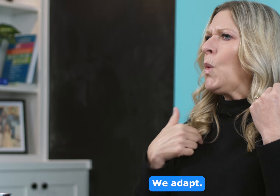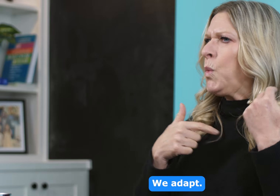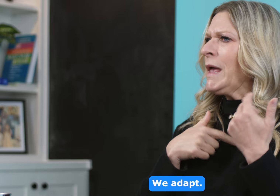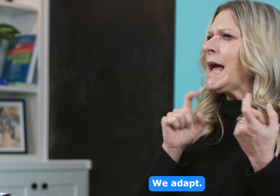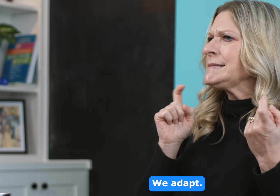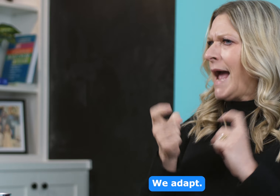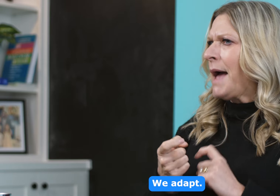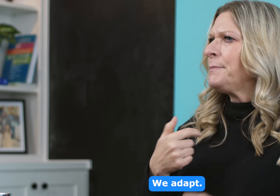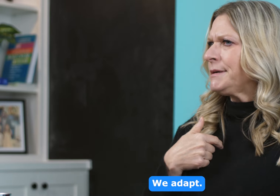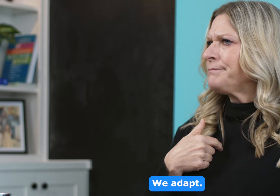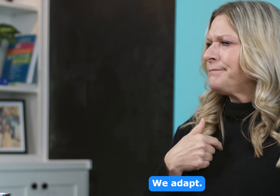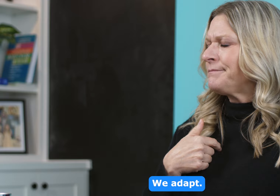We adapt.